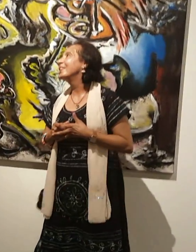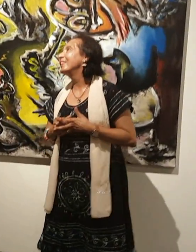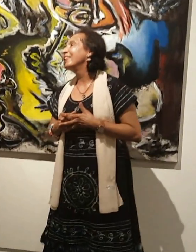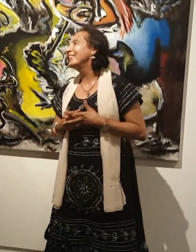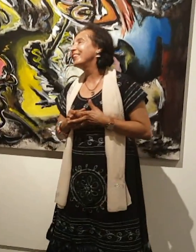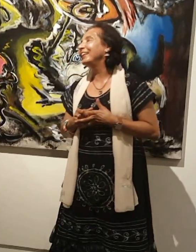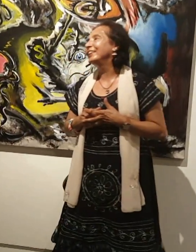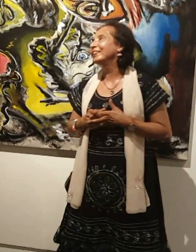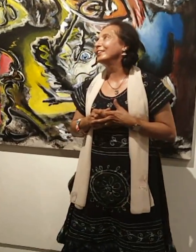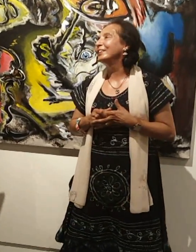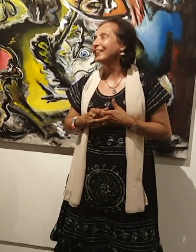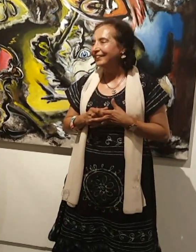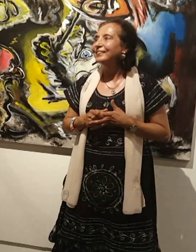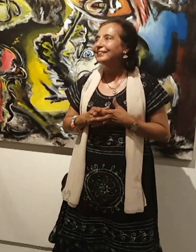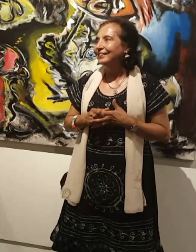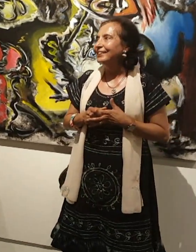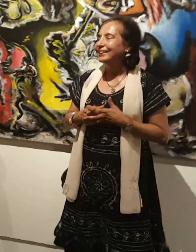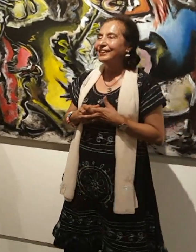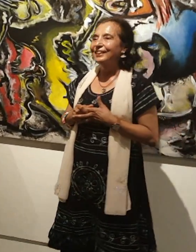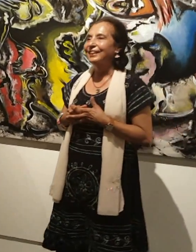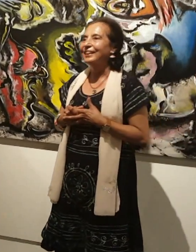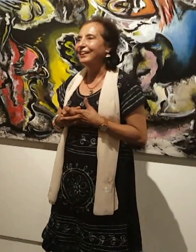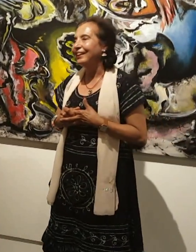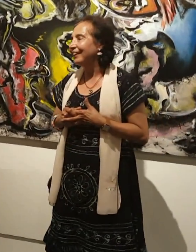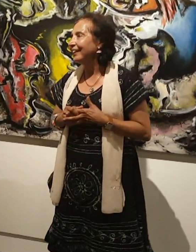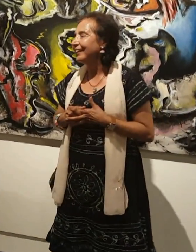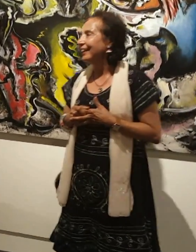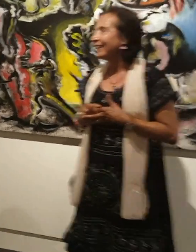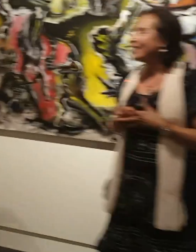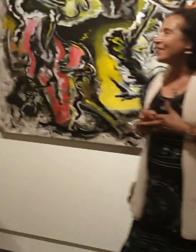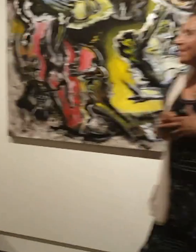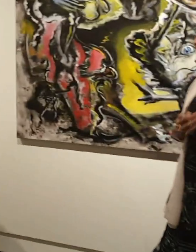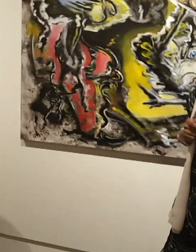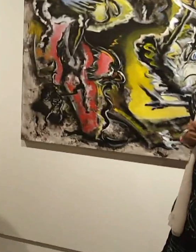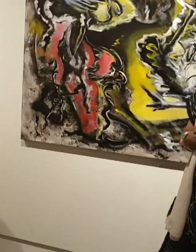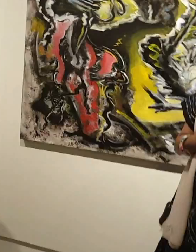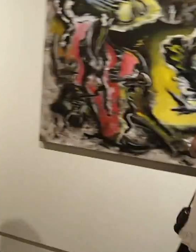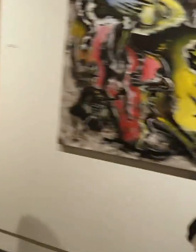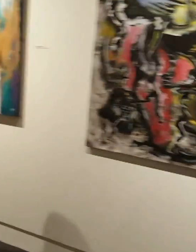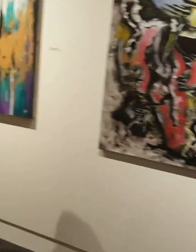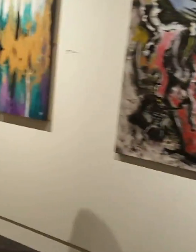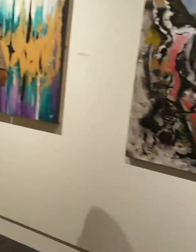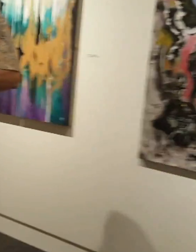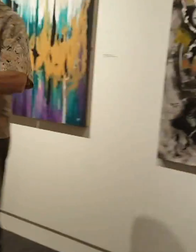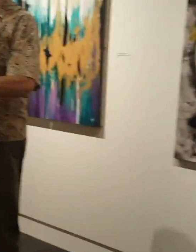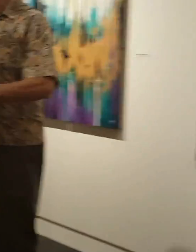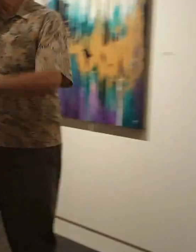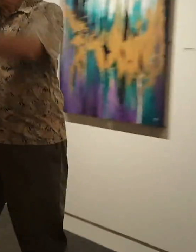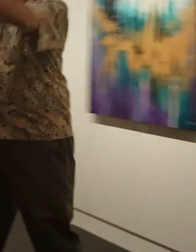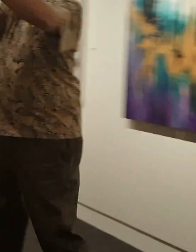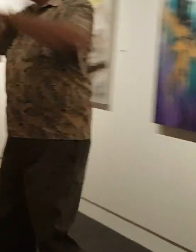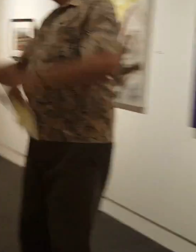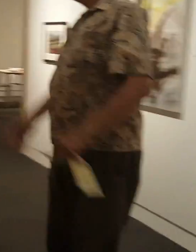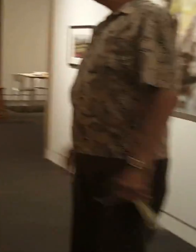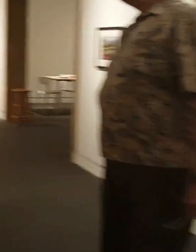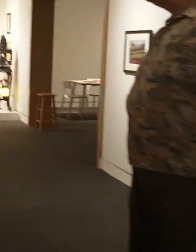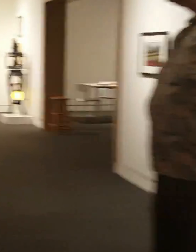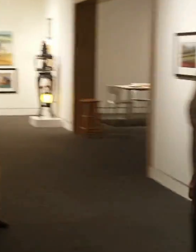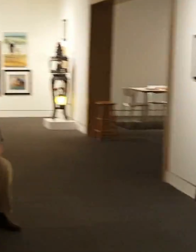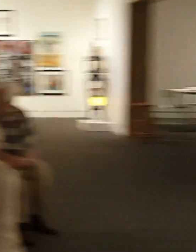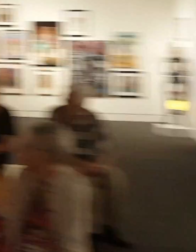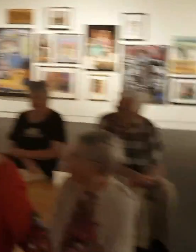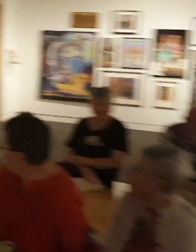well, congratulations again on a beautiful Thank you. piece of work. Very good. Next, let's see, is Susan Martin here? Oh, there she